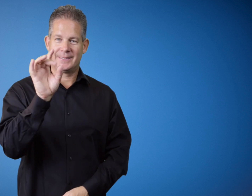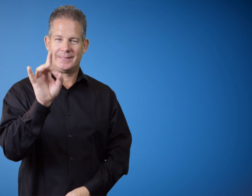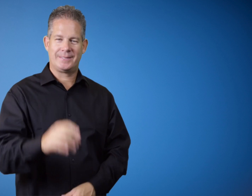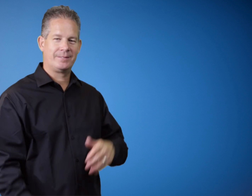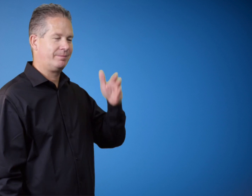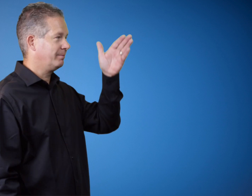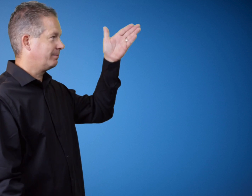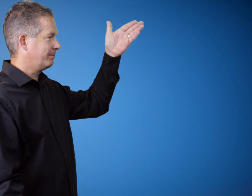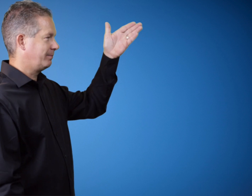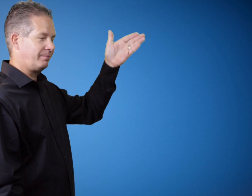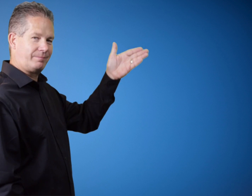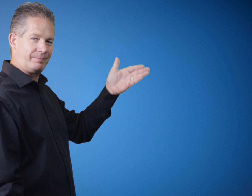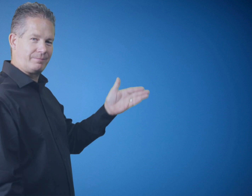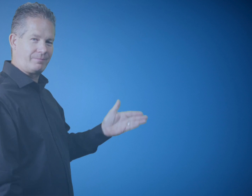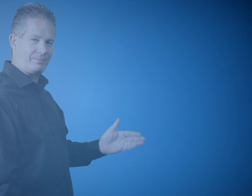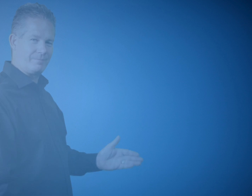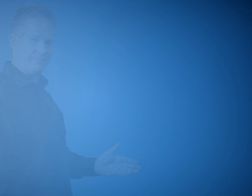When you become 18, here's what is involved.